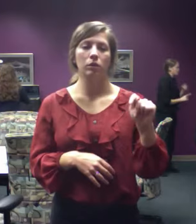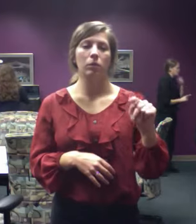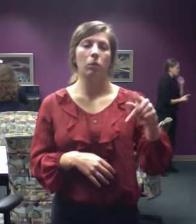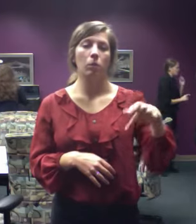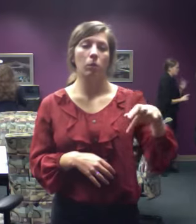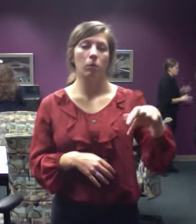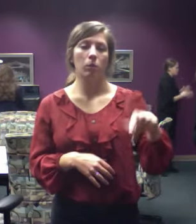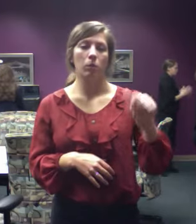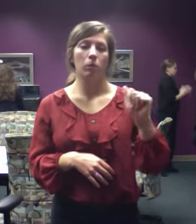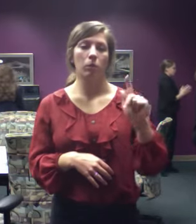It's affected their